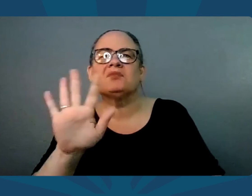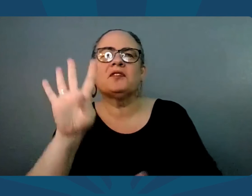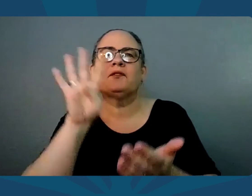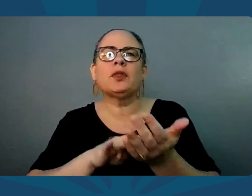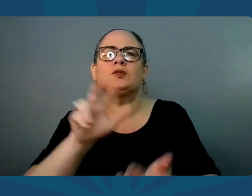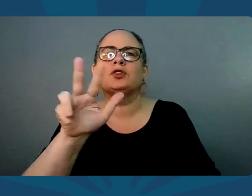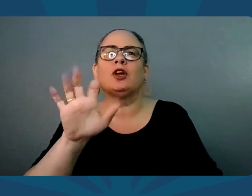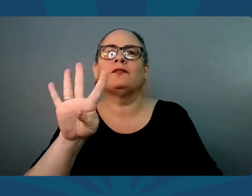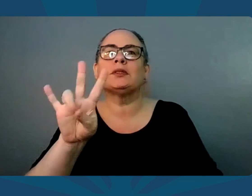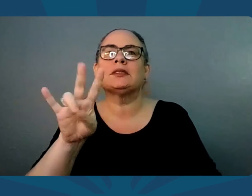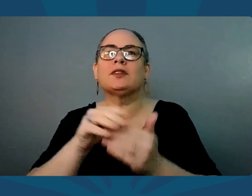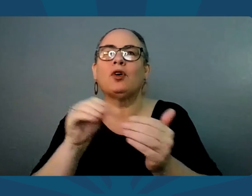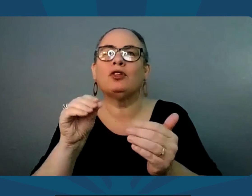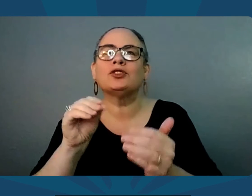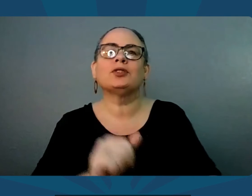$4,347.